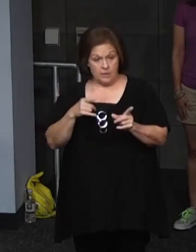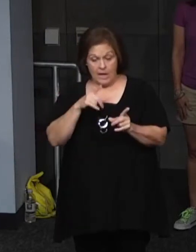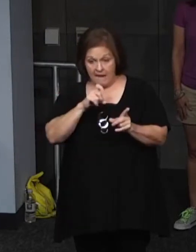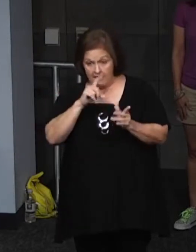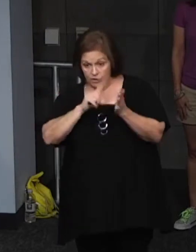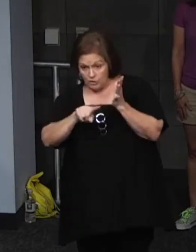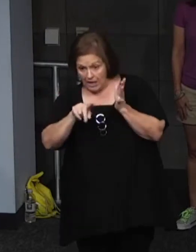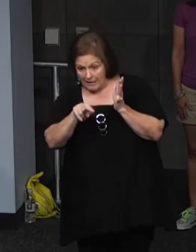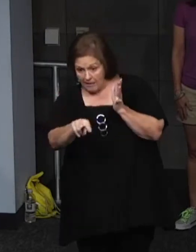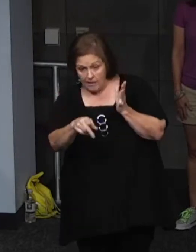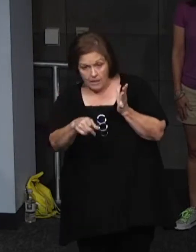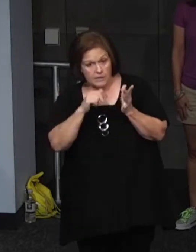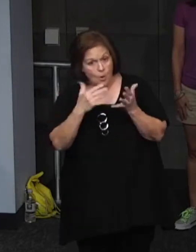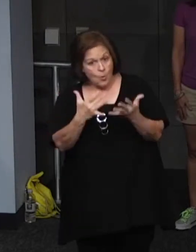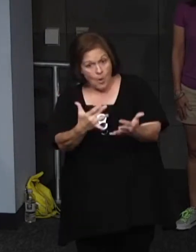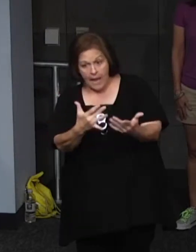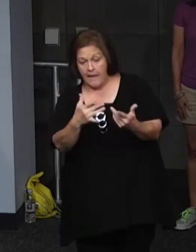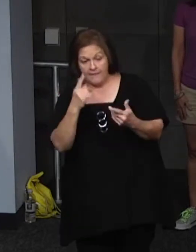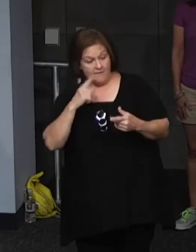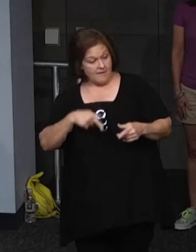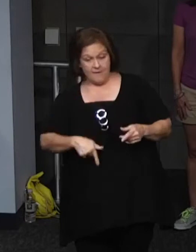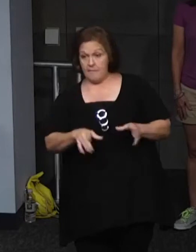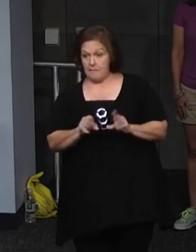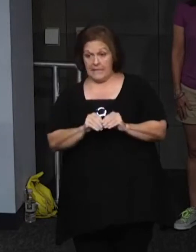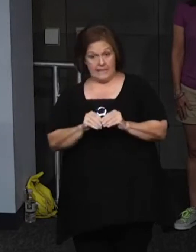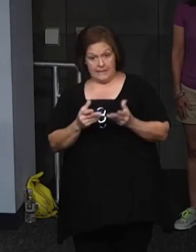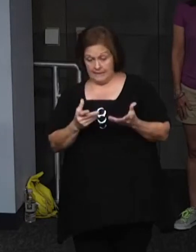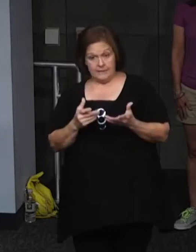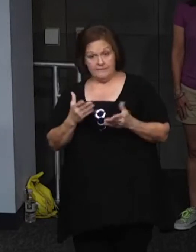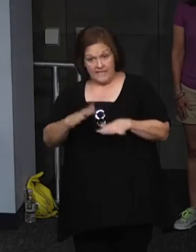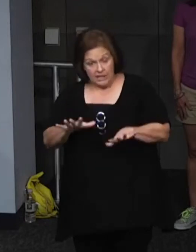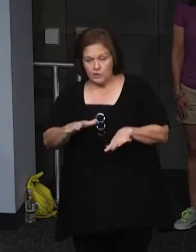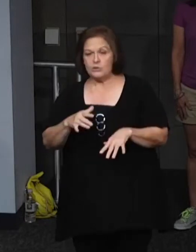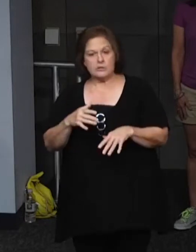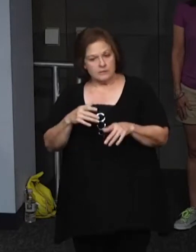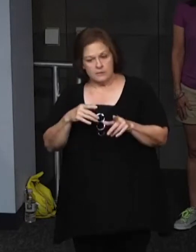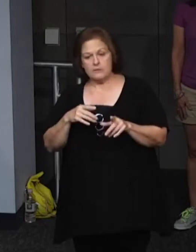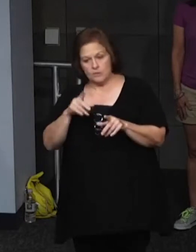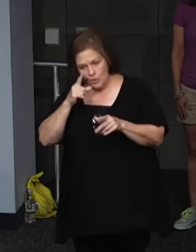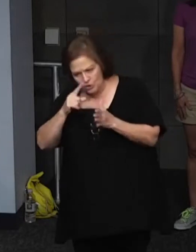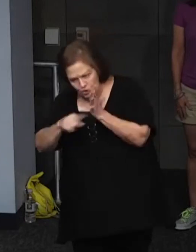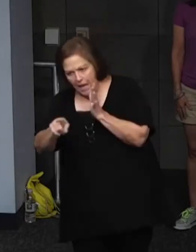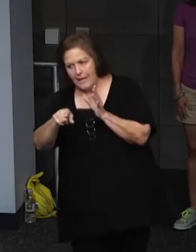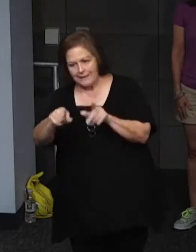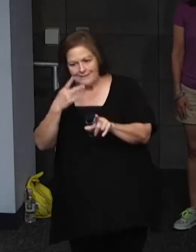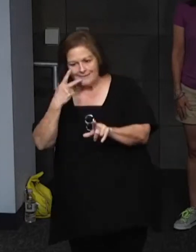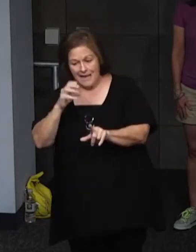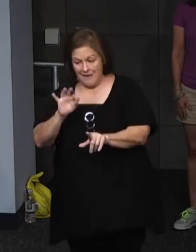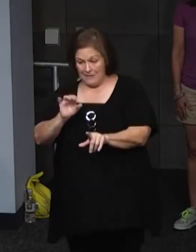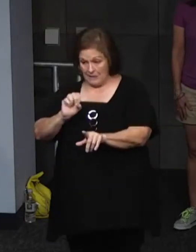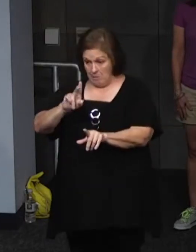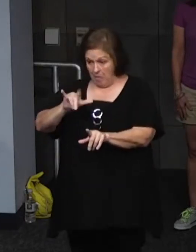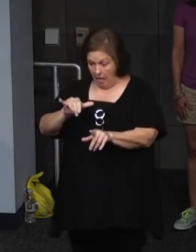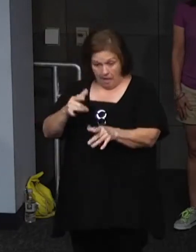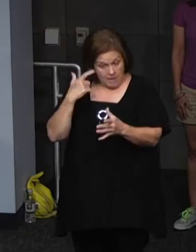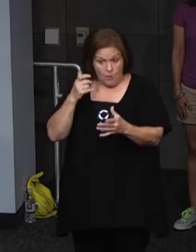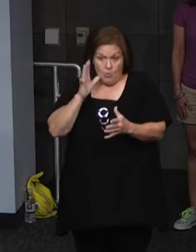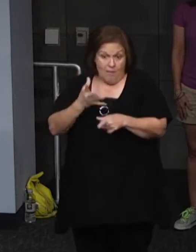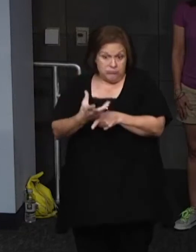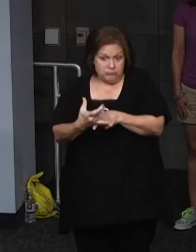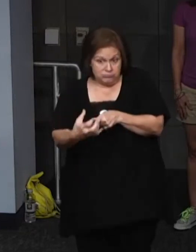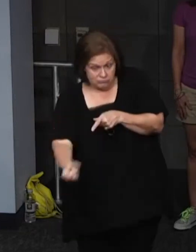to check our media pages. Don't wait for this briefing because you're going to check it in. The supplies might be gone, but this stuff is going quickly. But we're